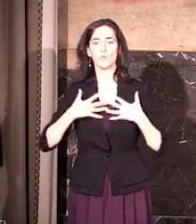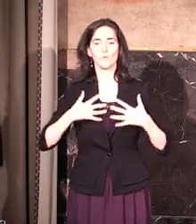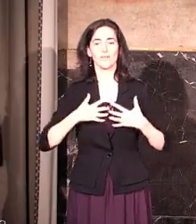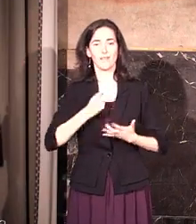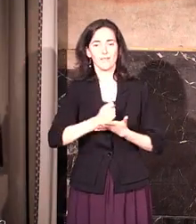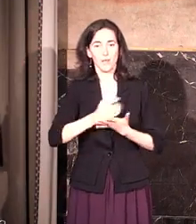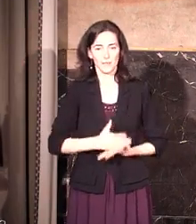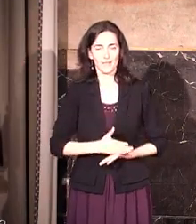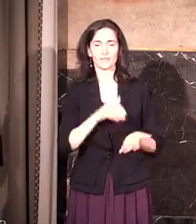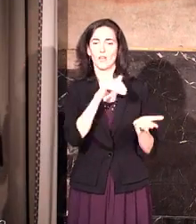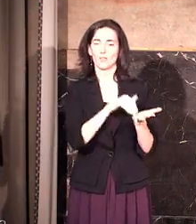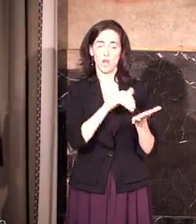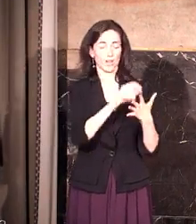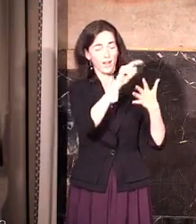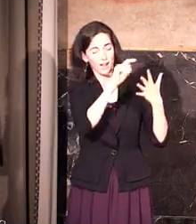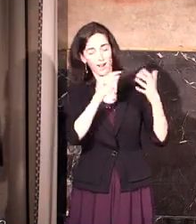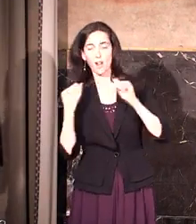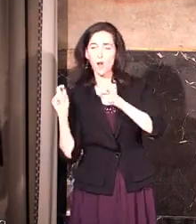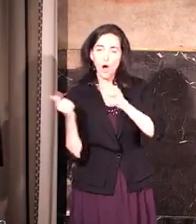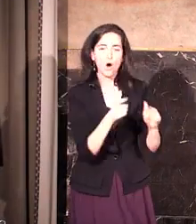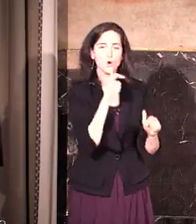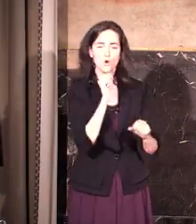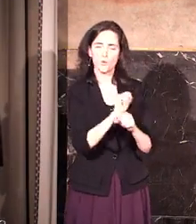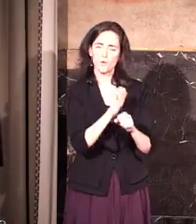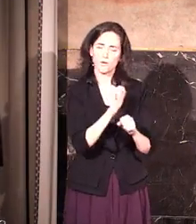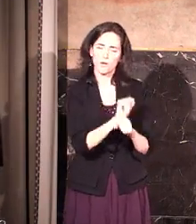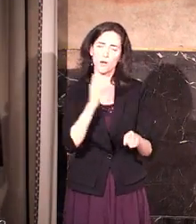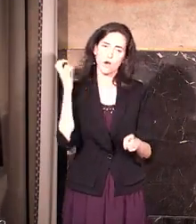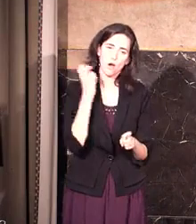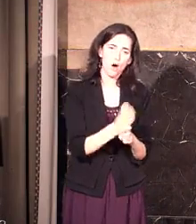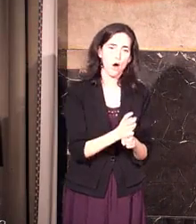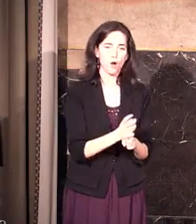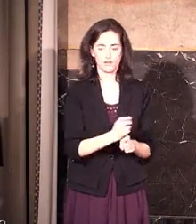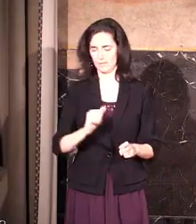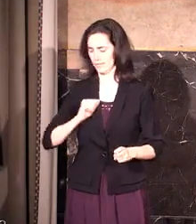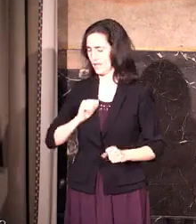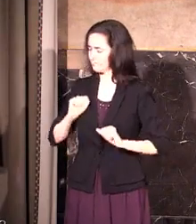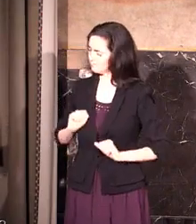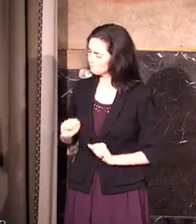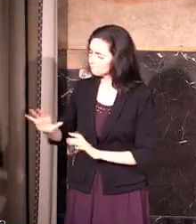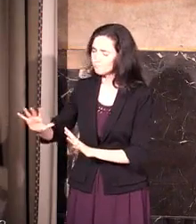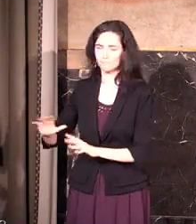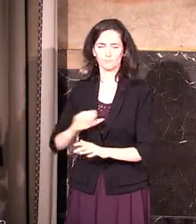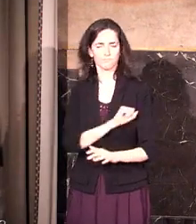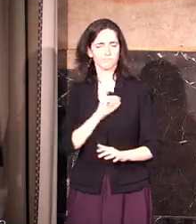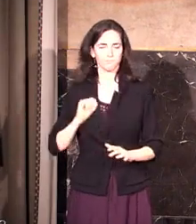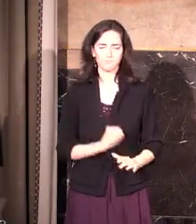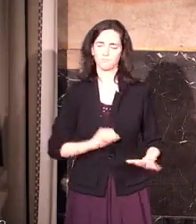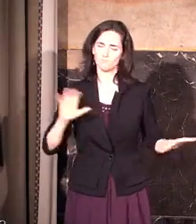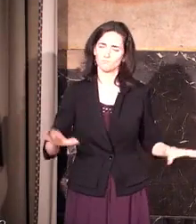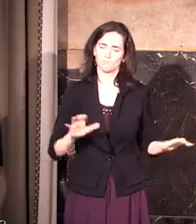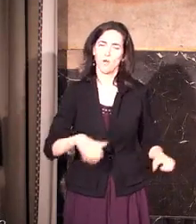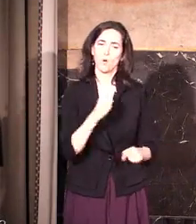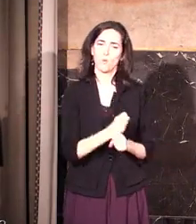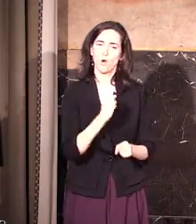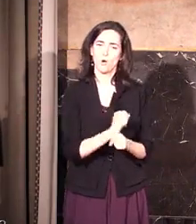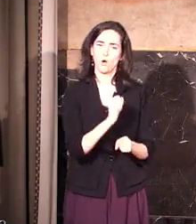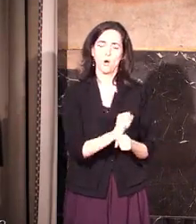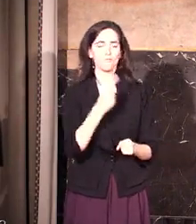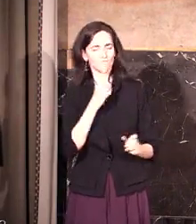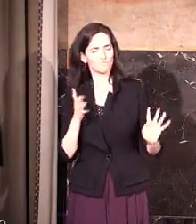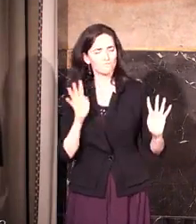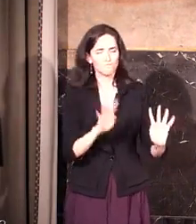doctors to everyone who's working so hard, selflessly and heroically on the front lines of our fight